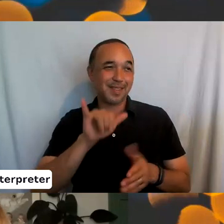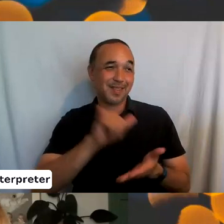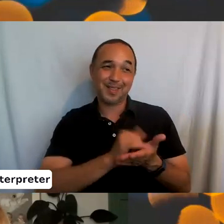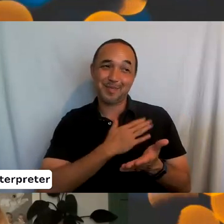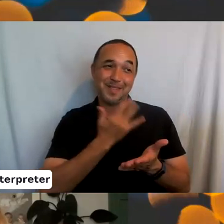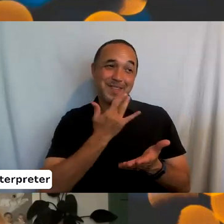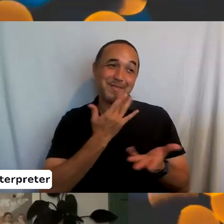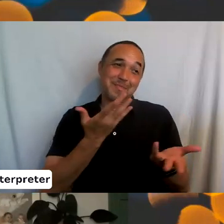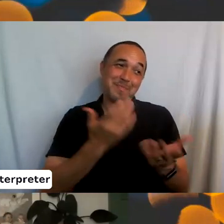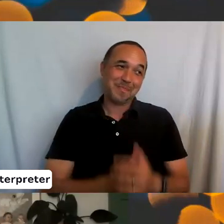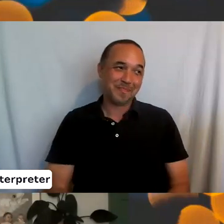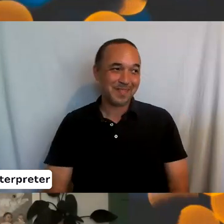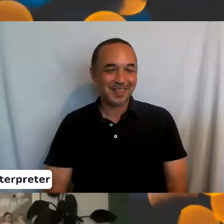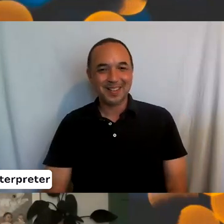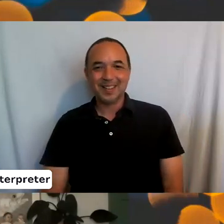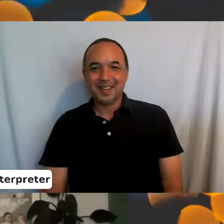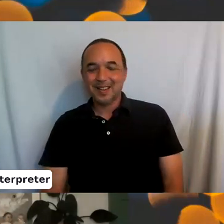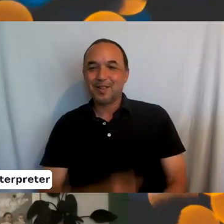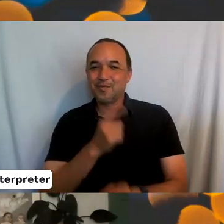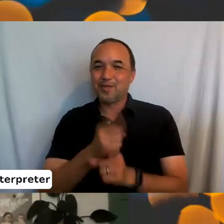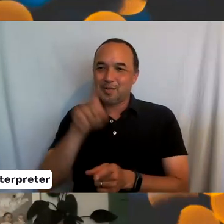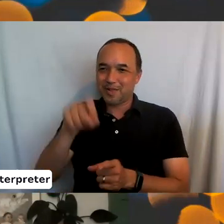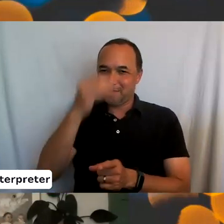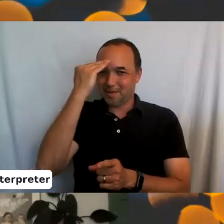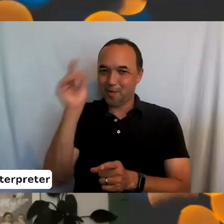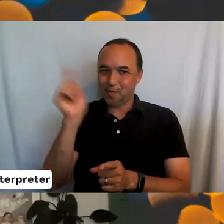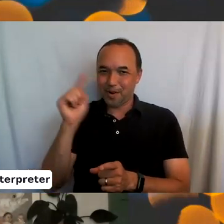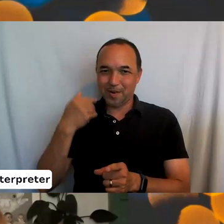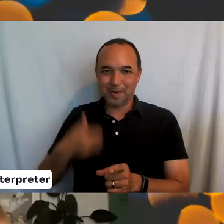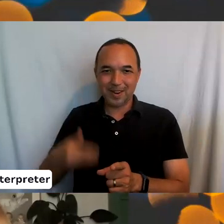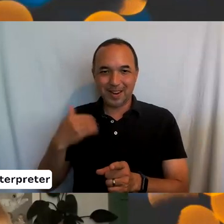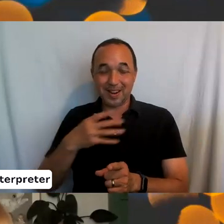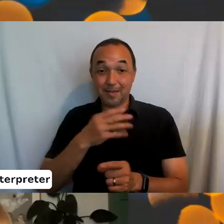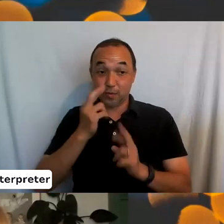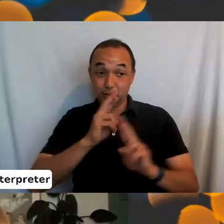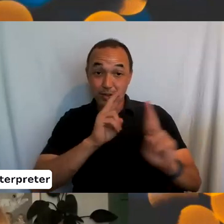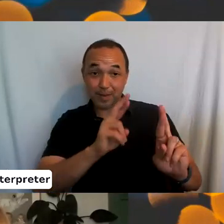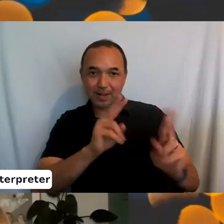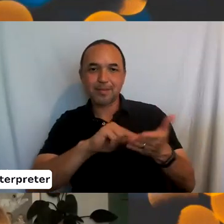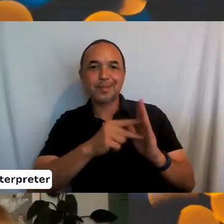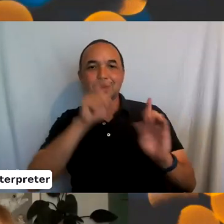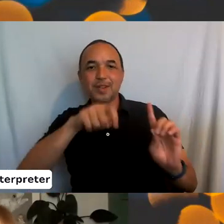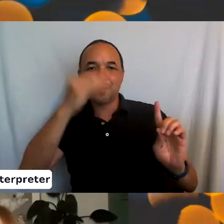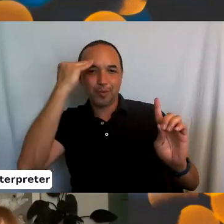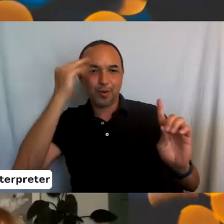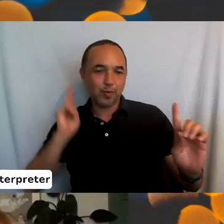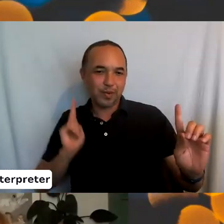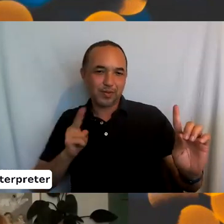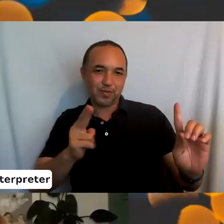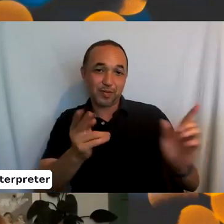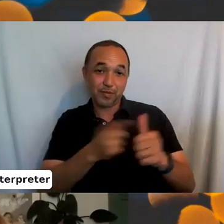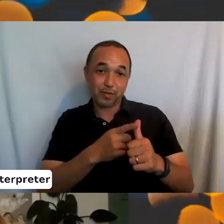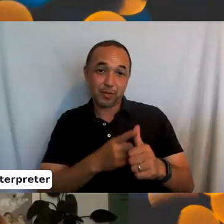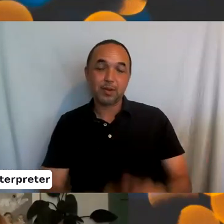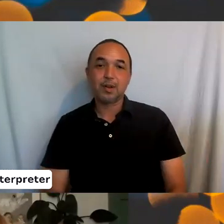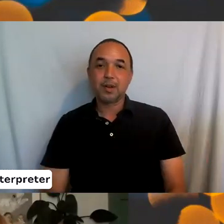but for sure, because we need to know where we are and be respectful. And to be respectful, I think we need to know a little bit about what we're getting into. Also,